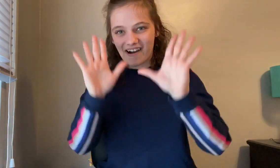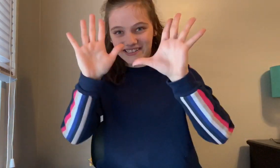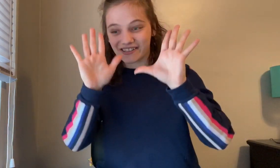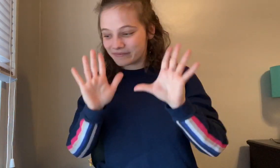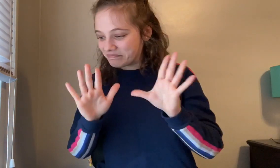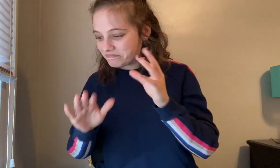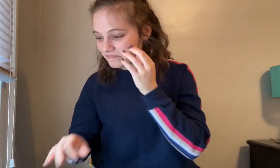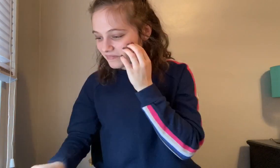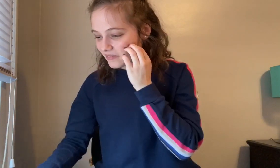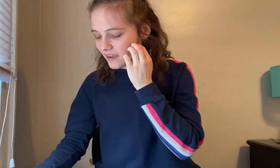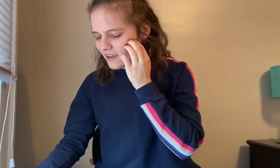Awesome.